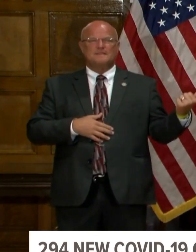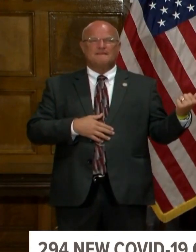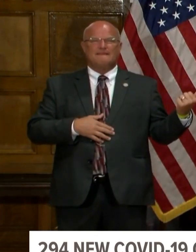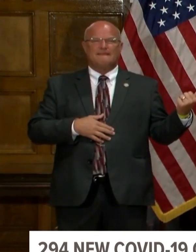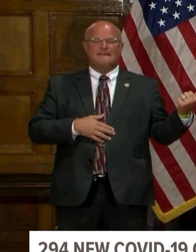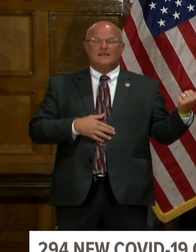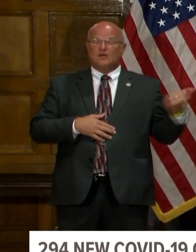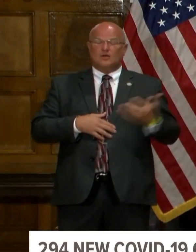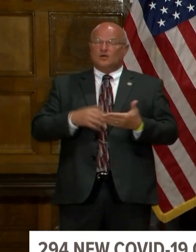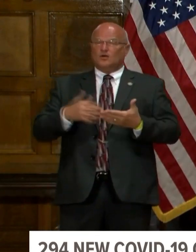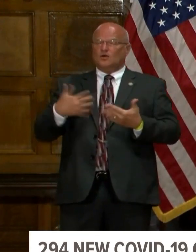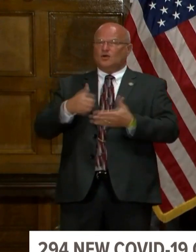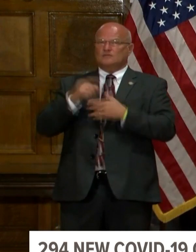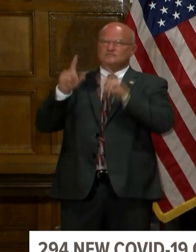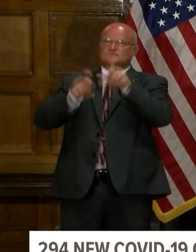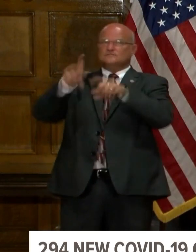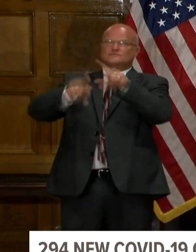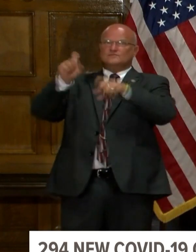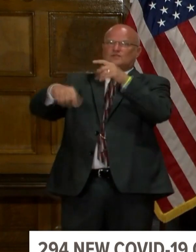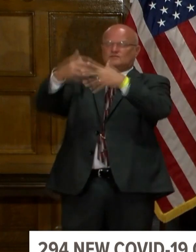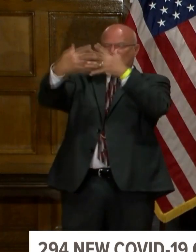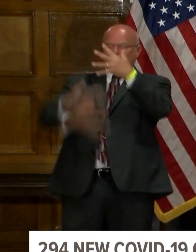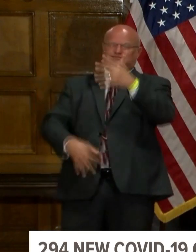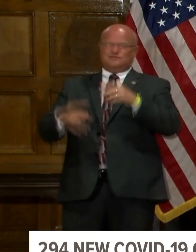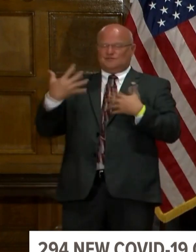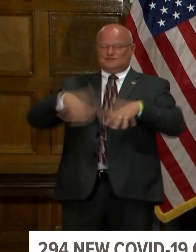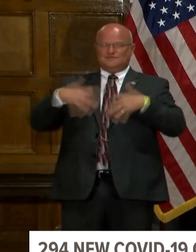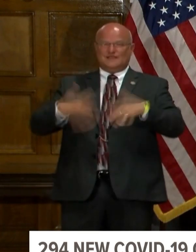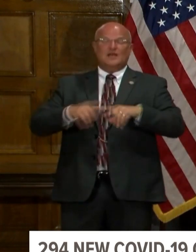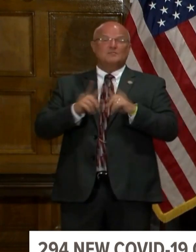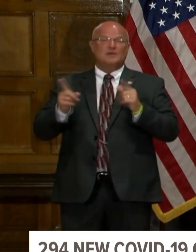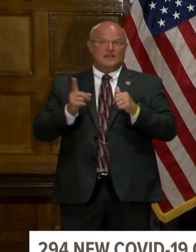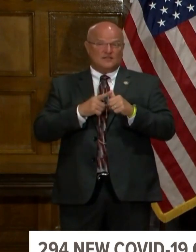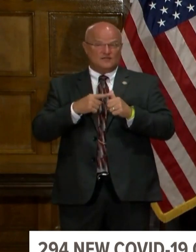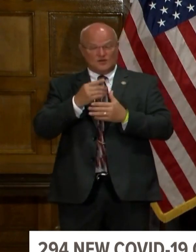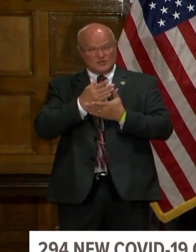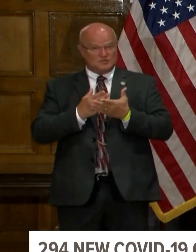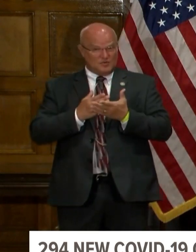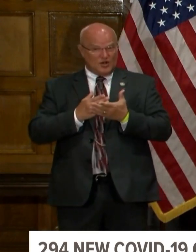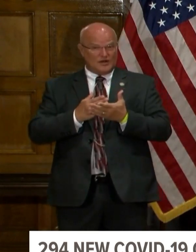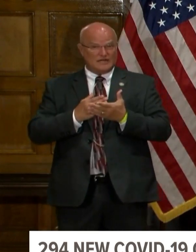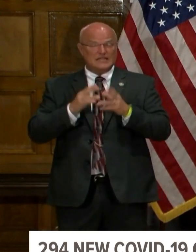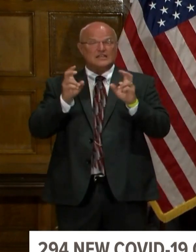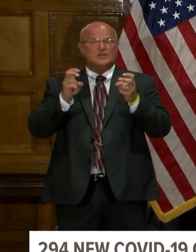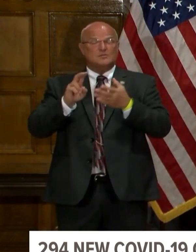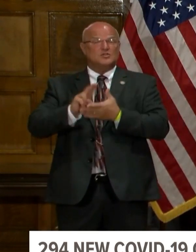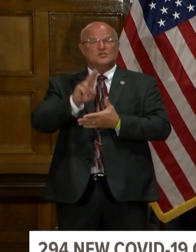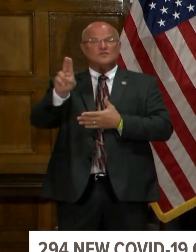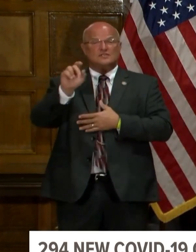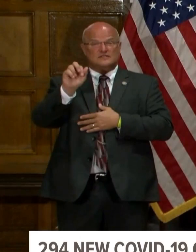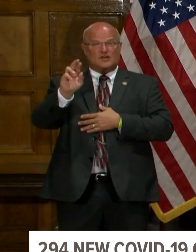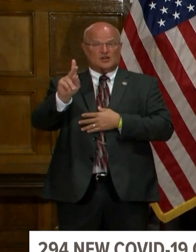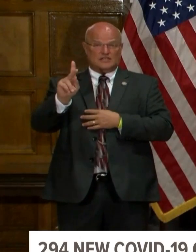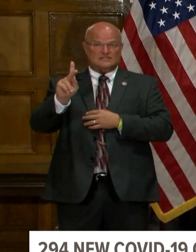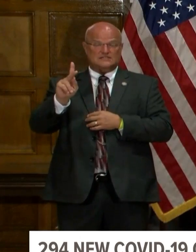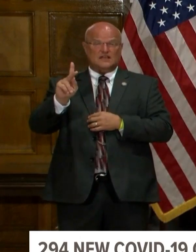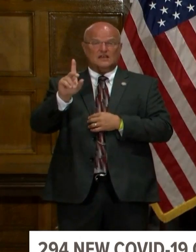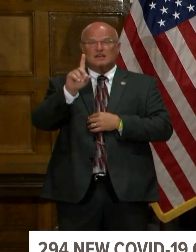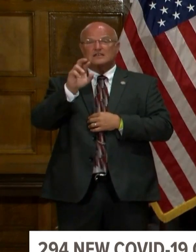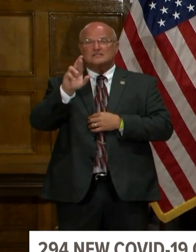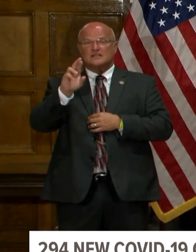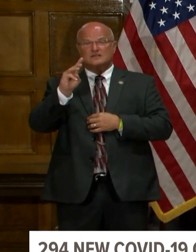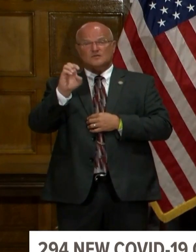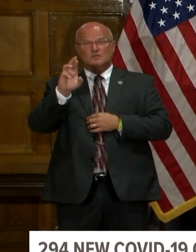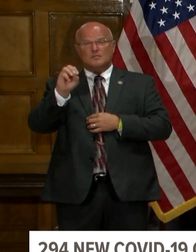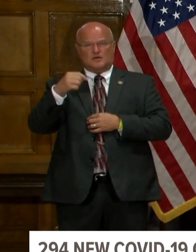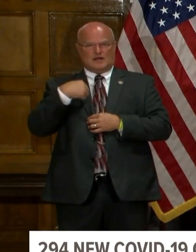have to help me out, Andrew, with all that multifaceted question. But on the first part, in terms of the University of Arkansas, Dr. Romero